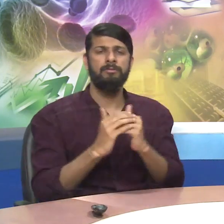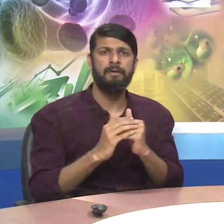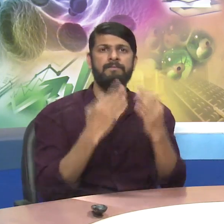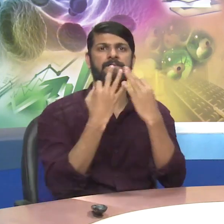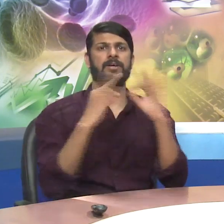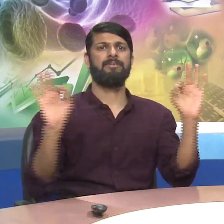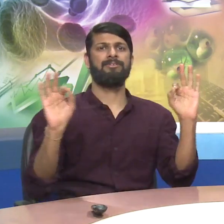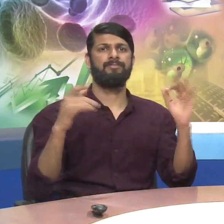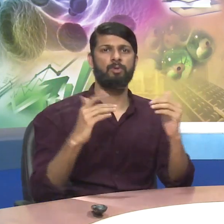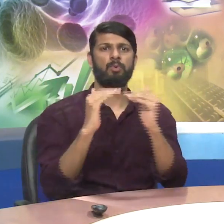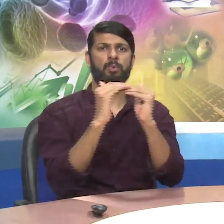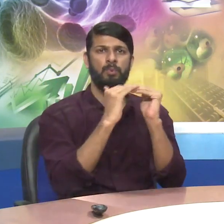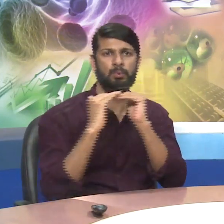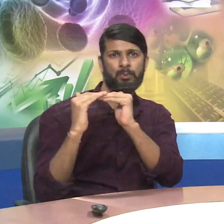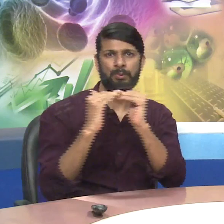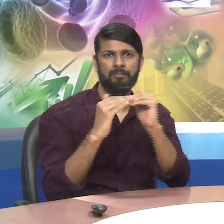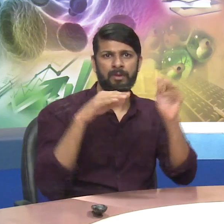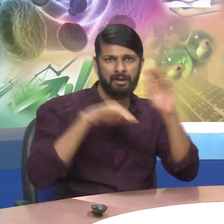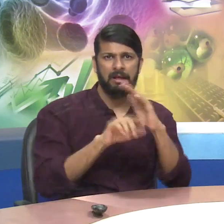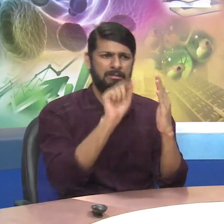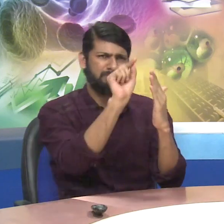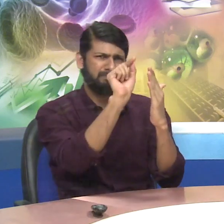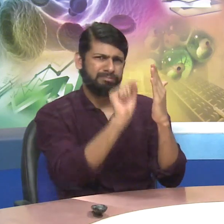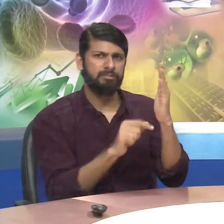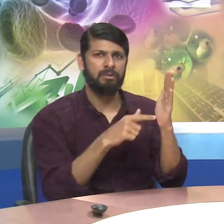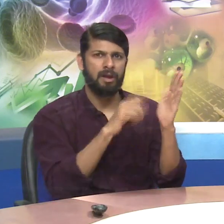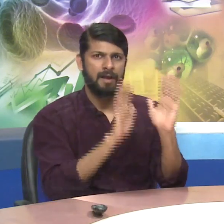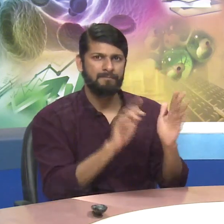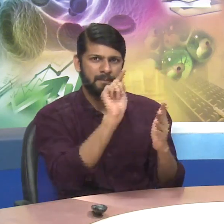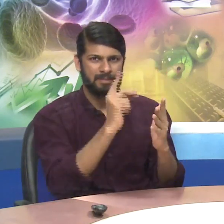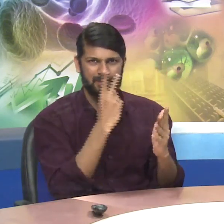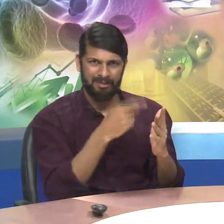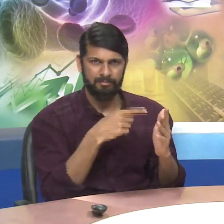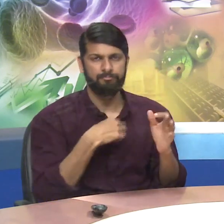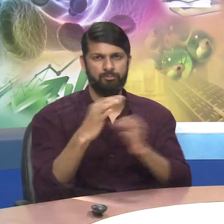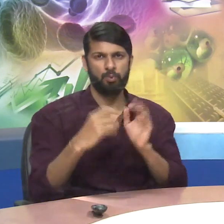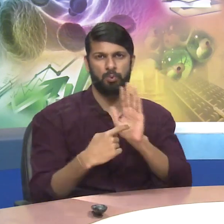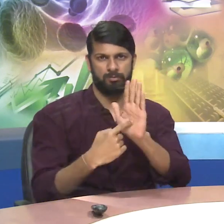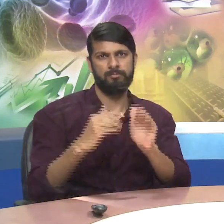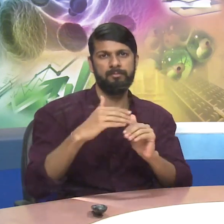we the people of India having solemnly resolved to constitute India into a